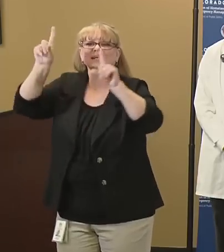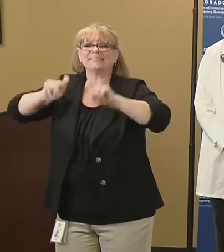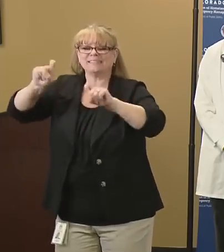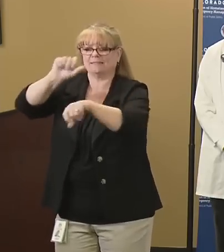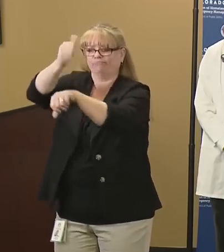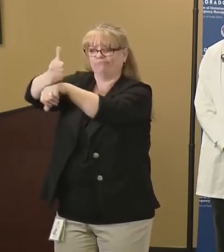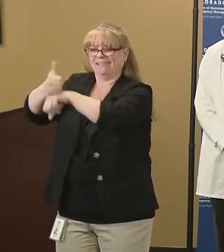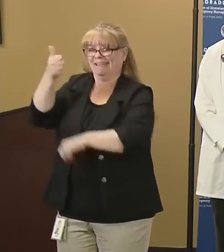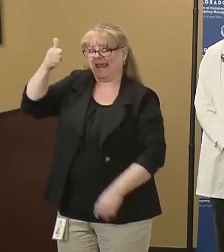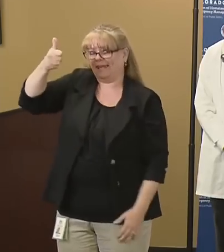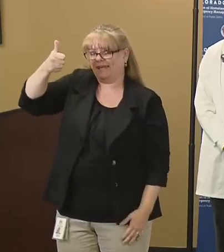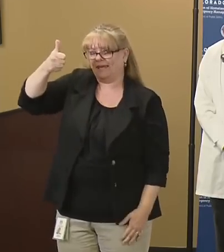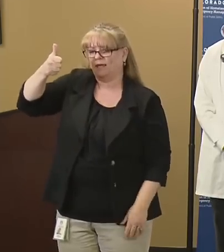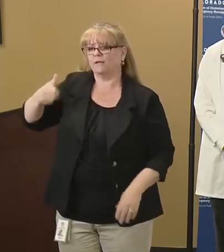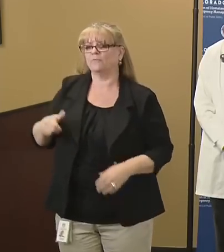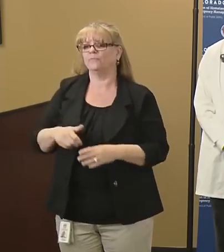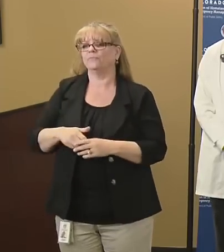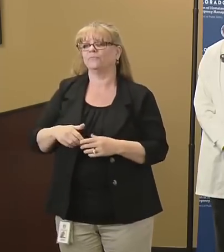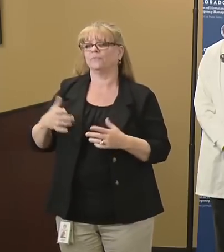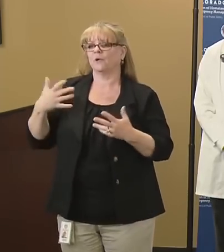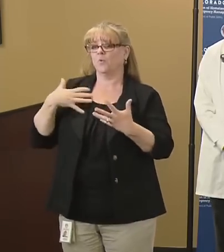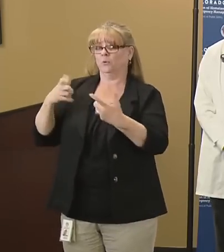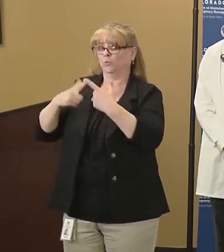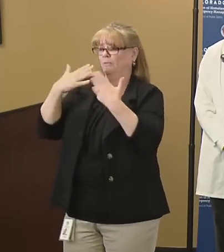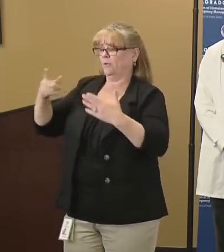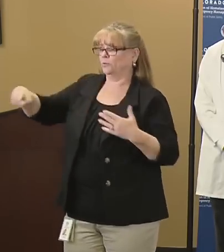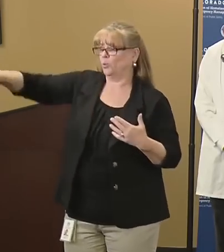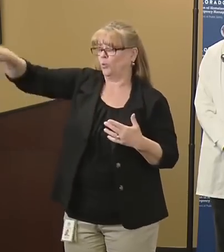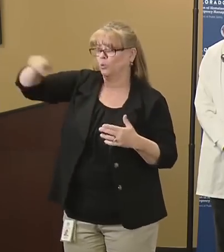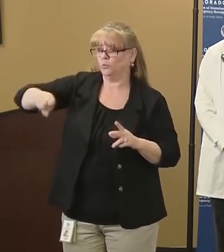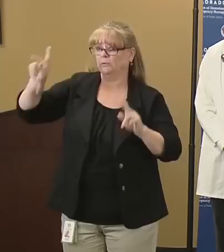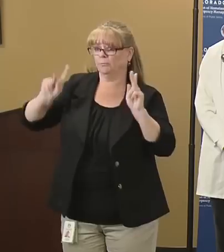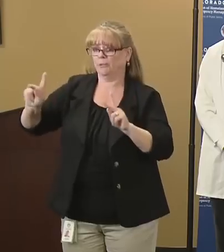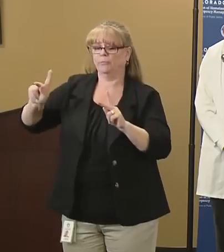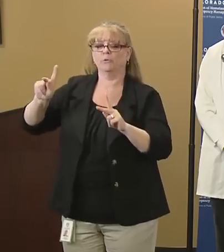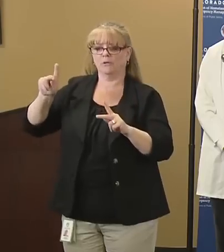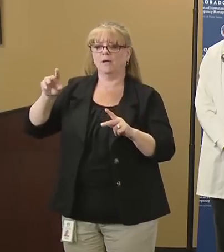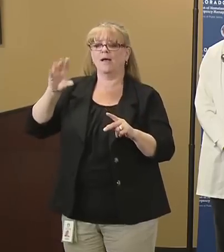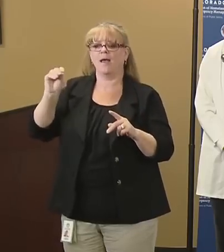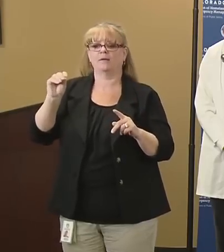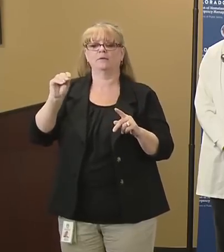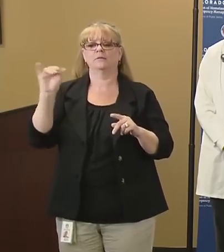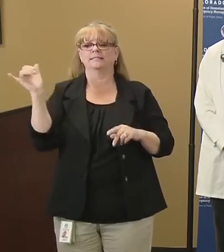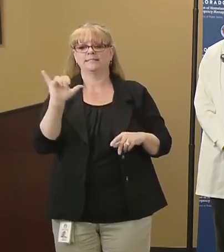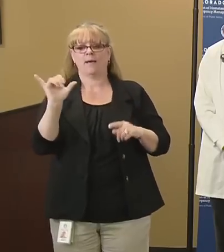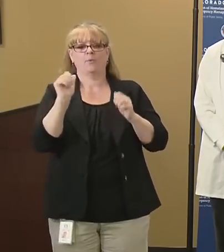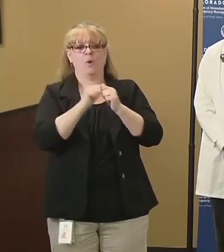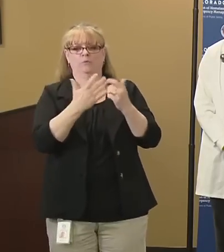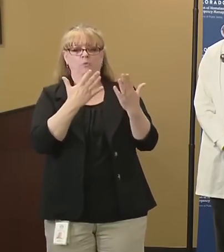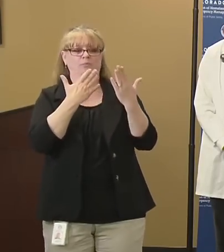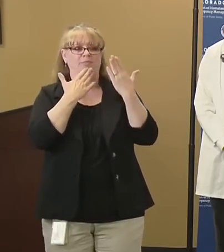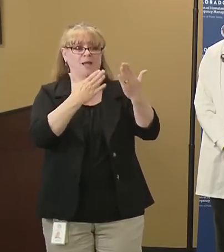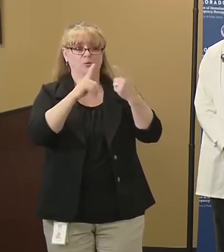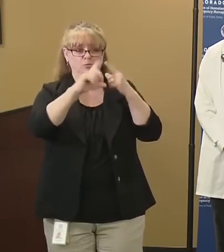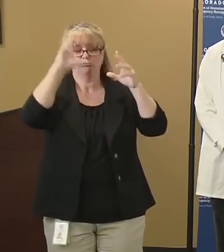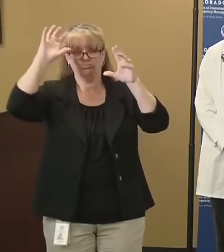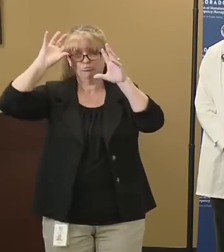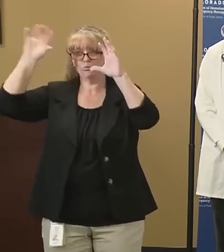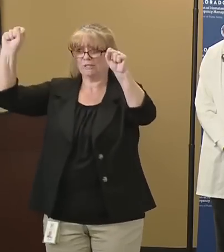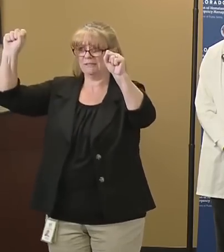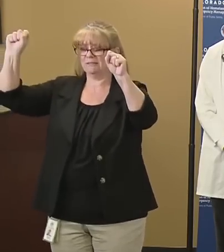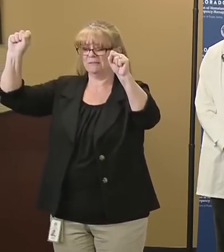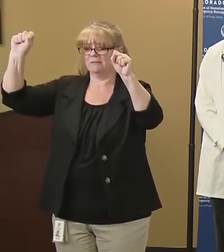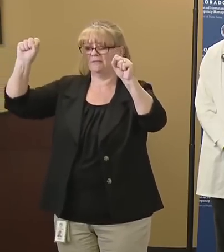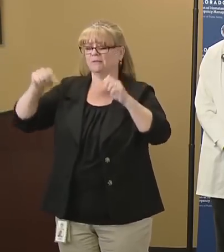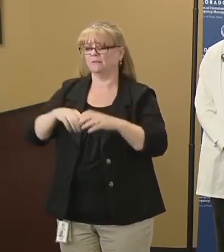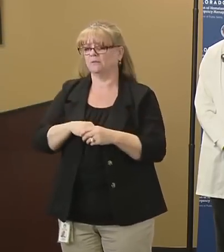President of the United States, for the critical help of the Colorado National Guard and the Army Corps of Engineers in this critical time.